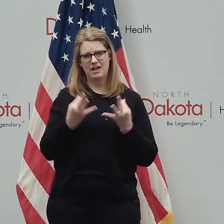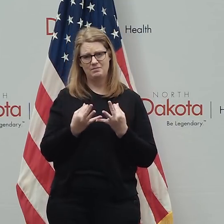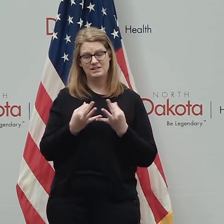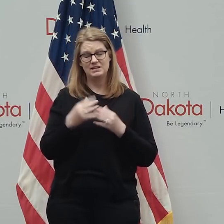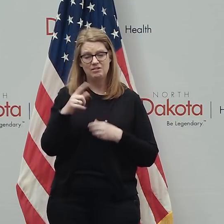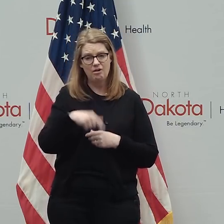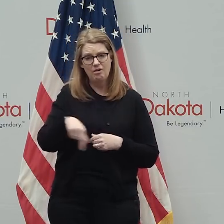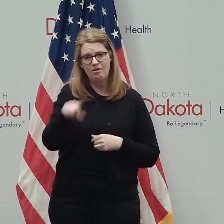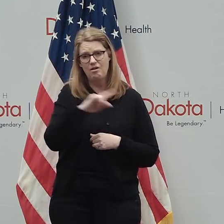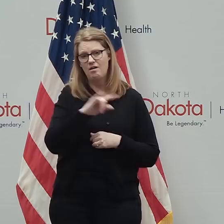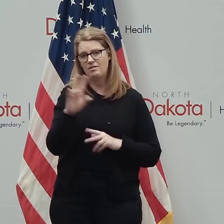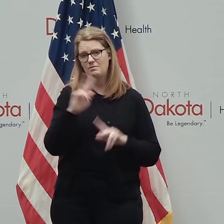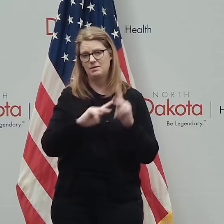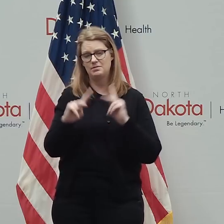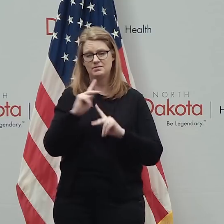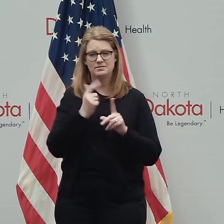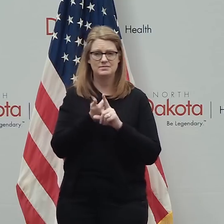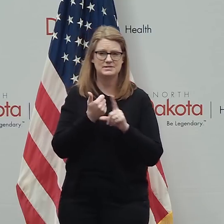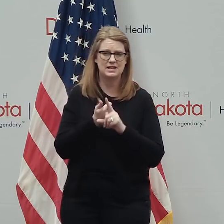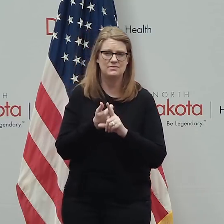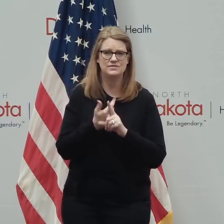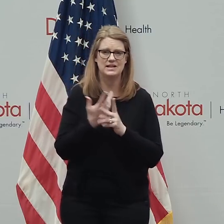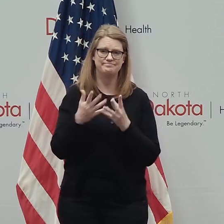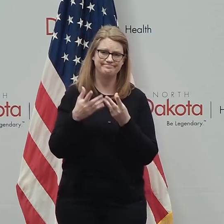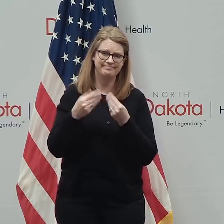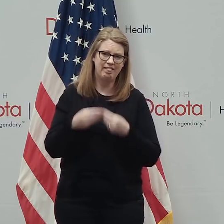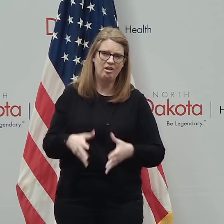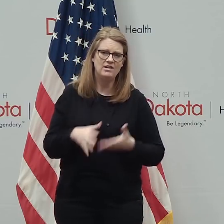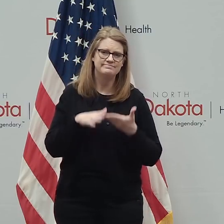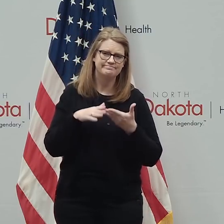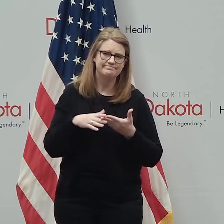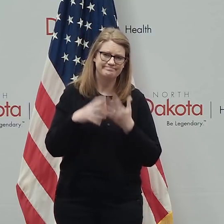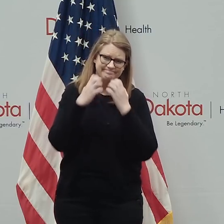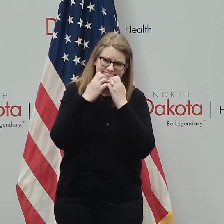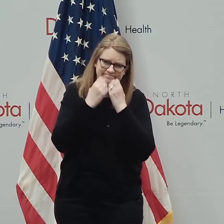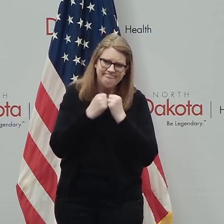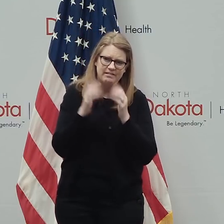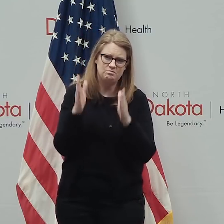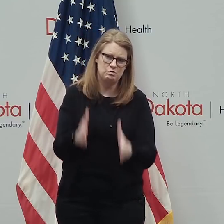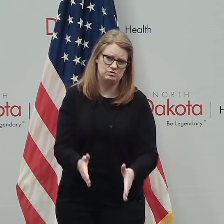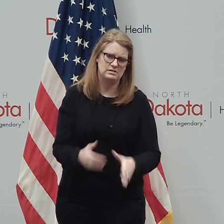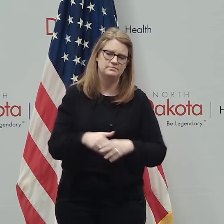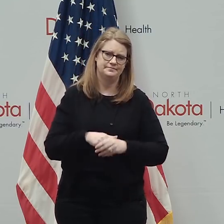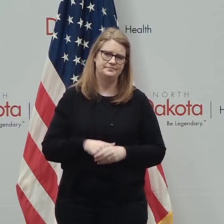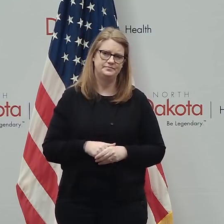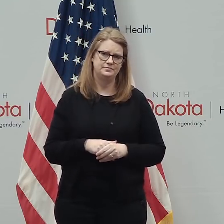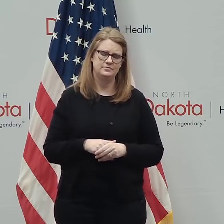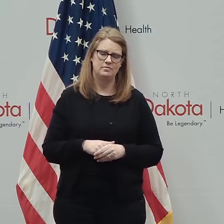lost individuals who've lost someone during this pandemic.